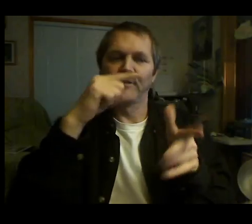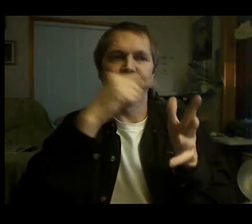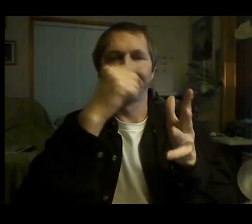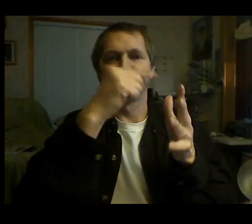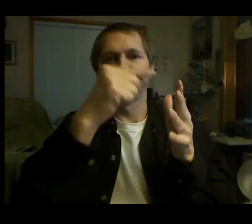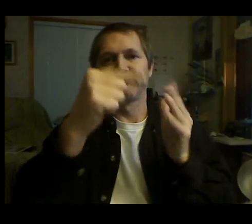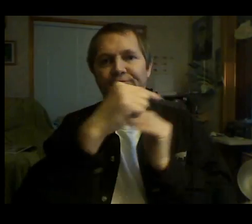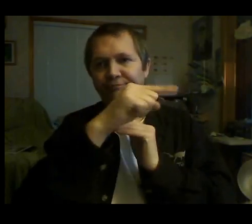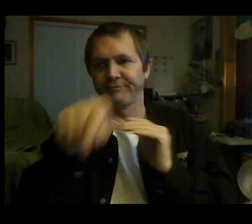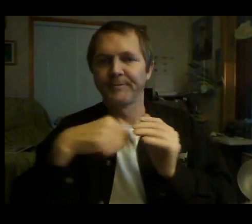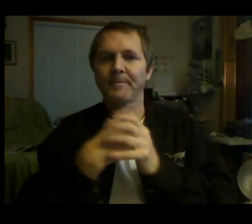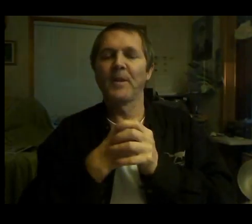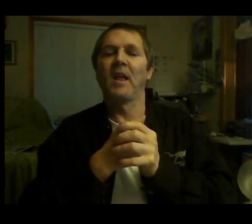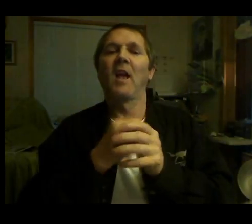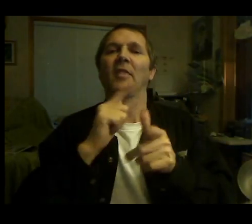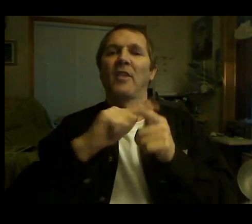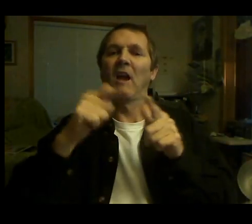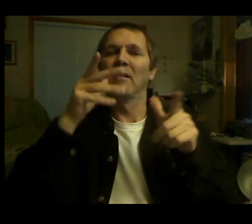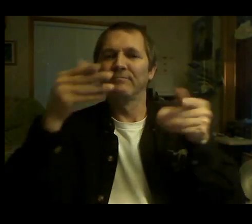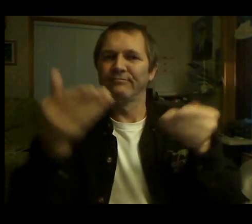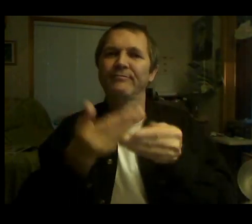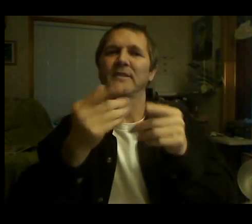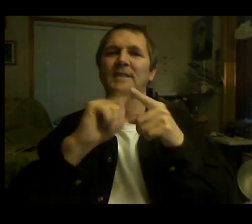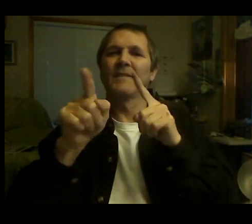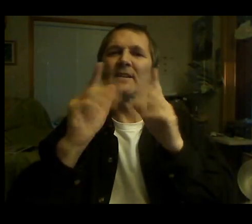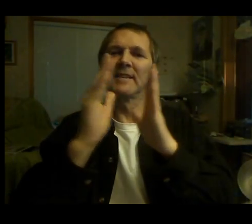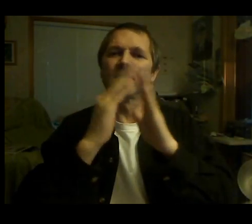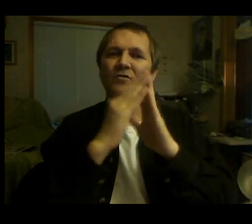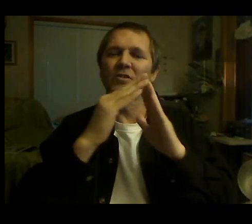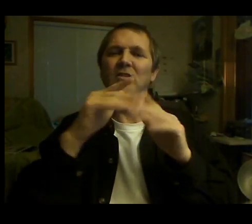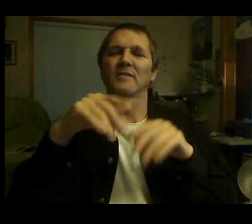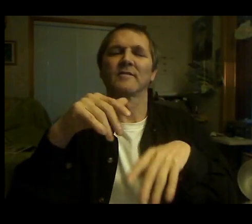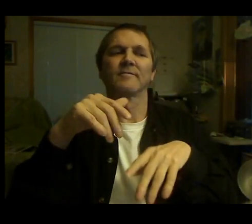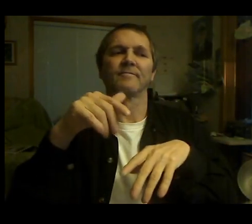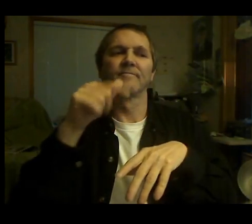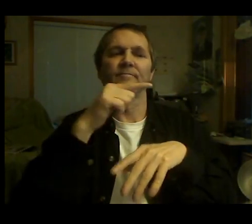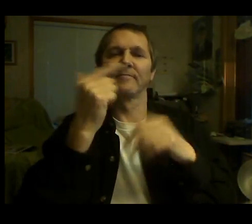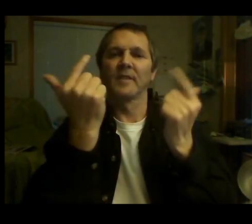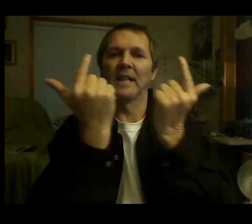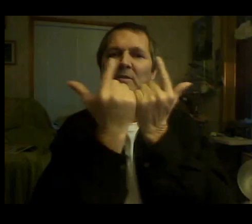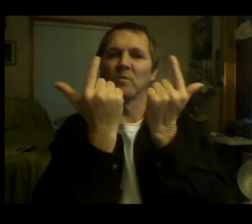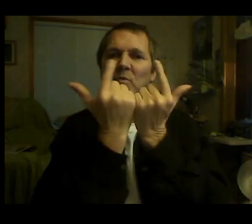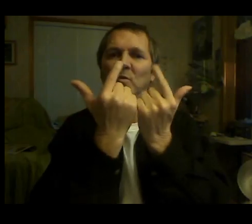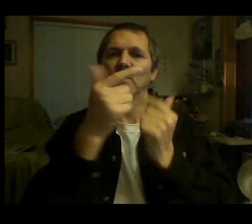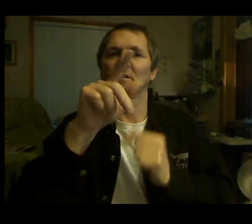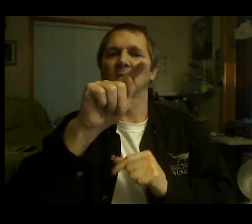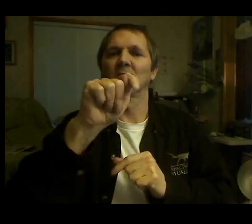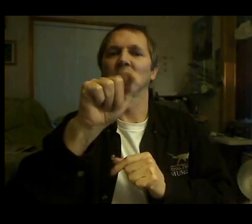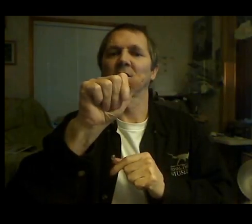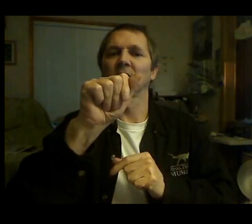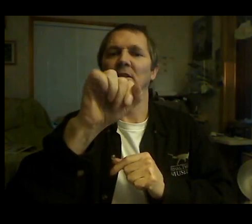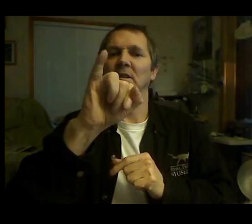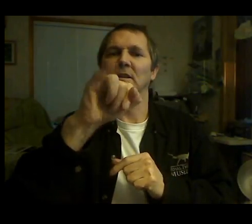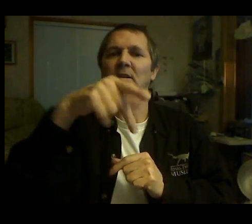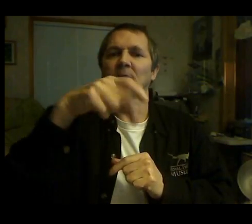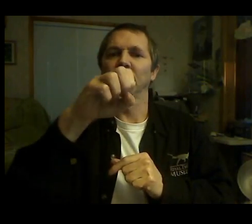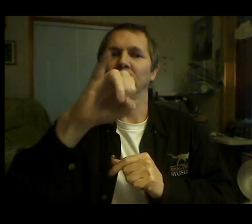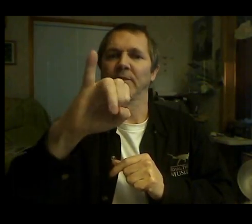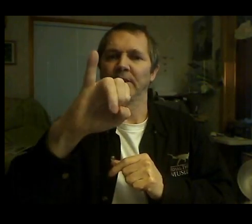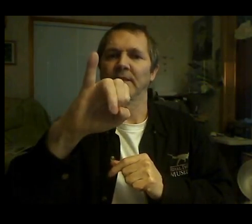loyal Republican, he's a giant generational divide. I think people are more of my age than you for the pain.